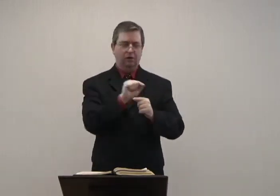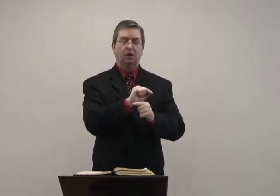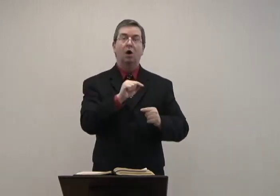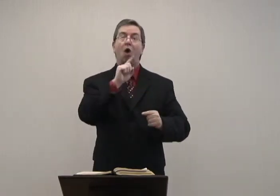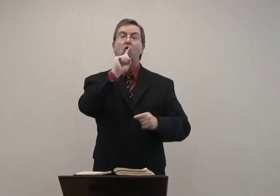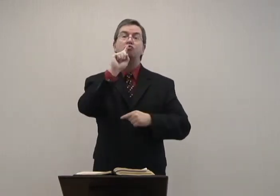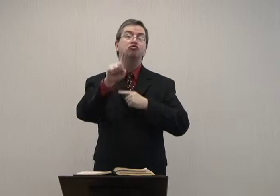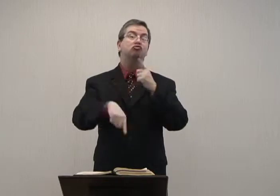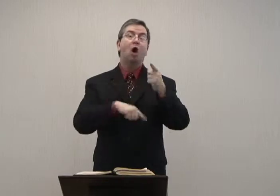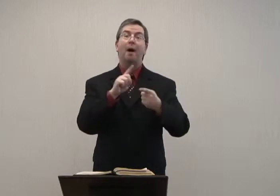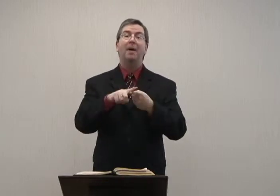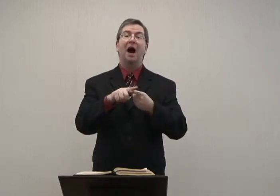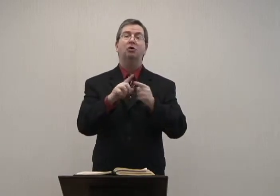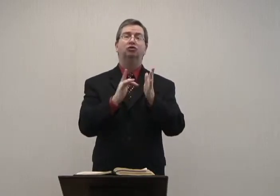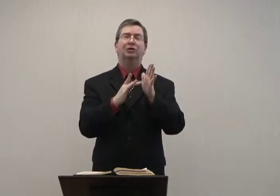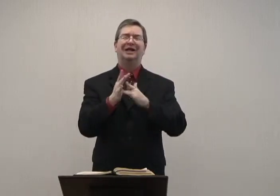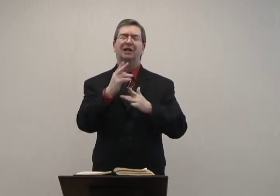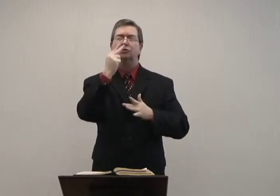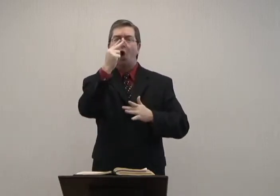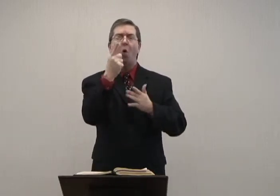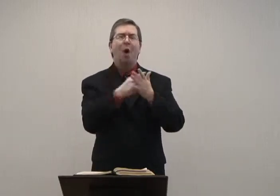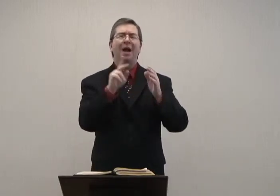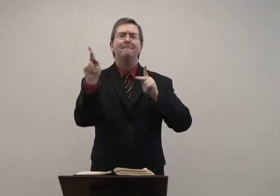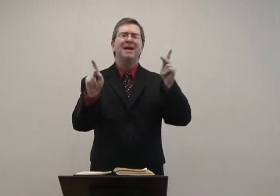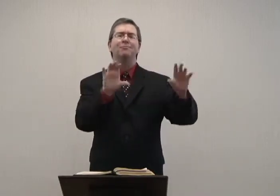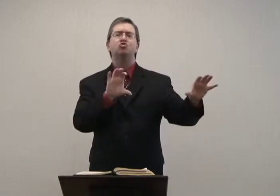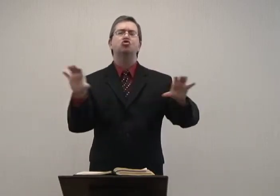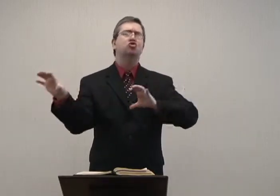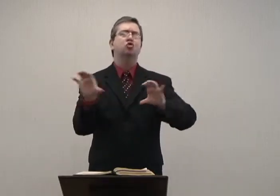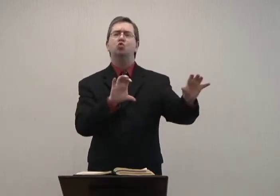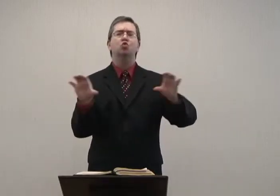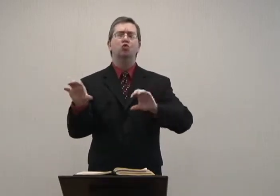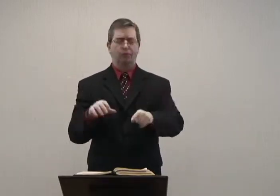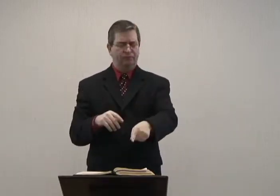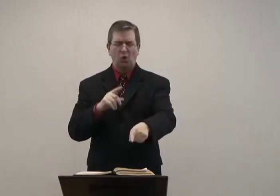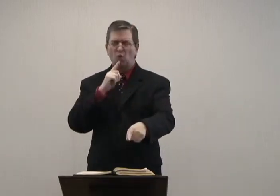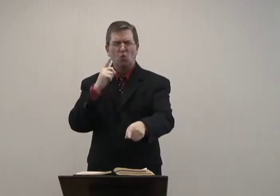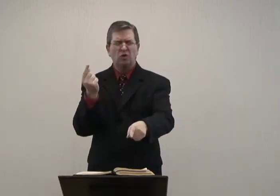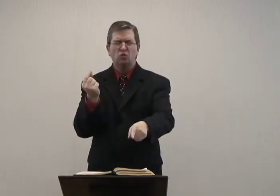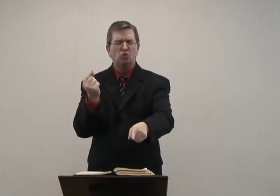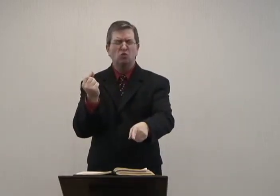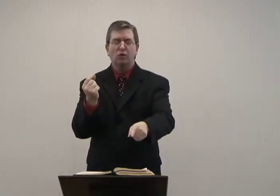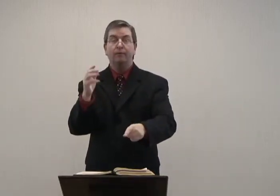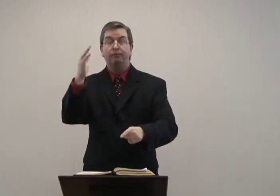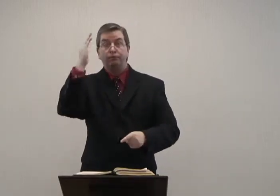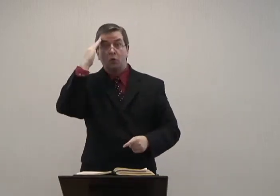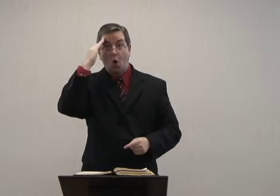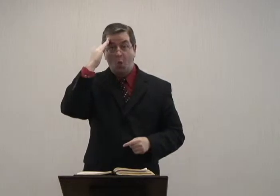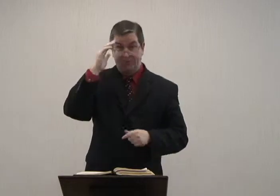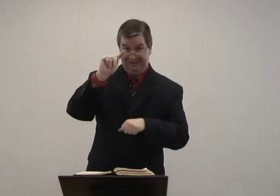There are supporting verses that talk about Jesus saw what the people were doing. What are they